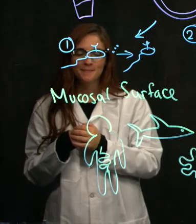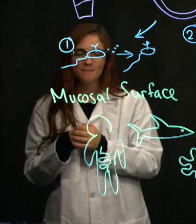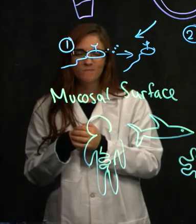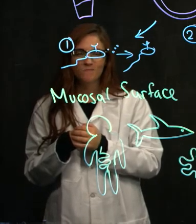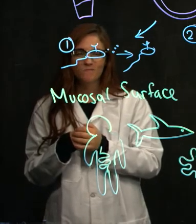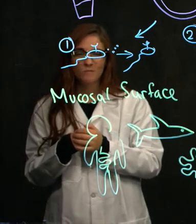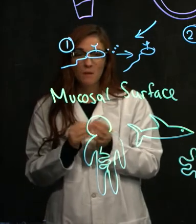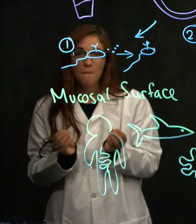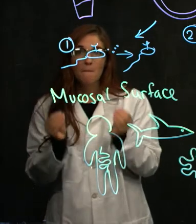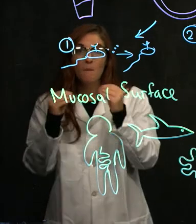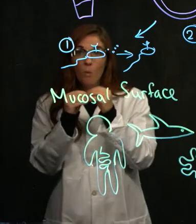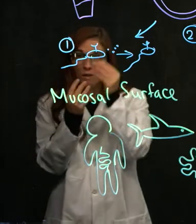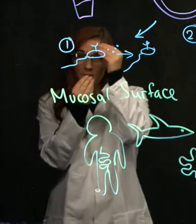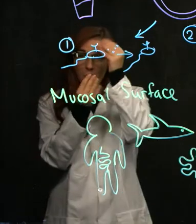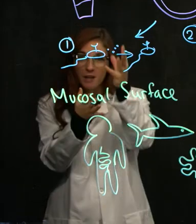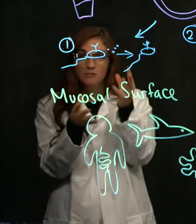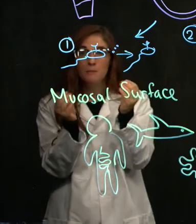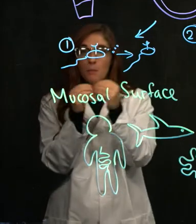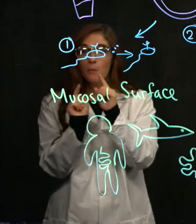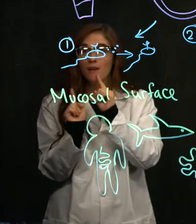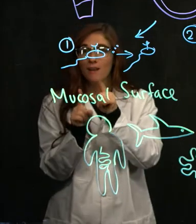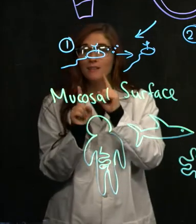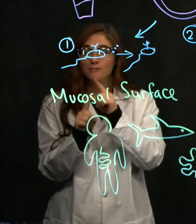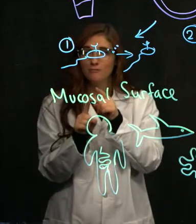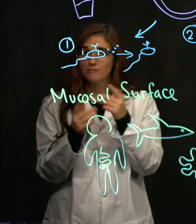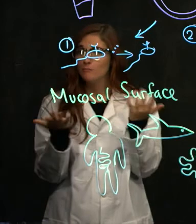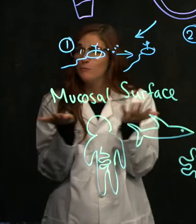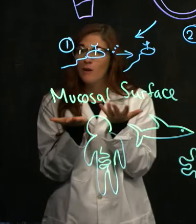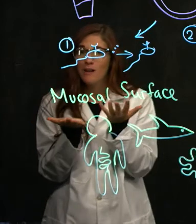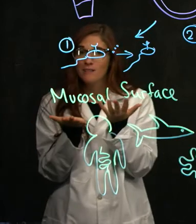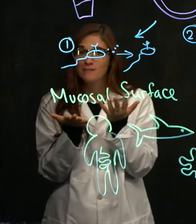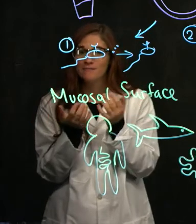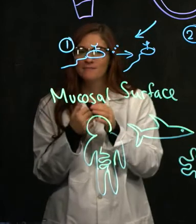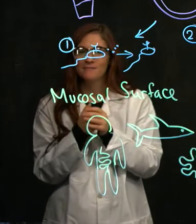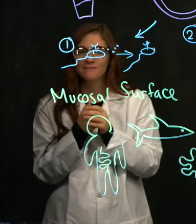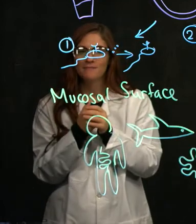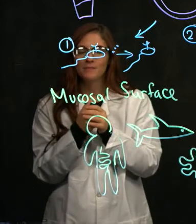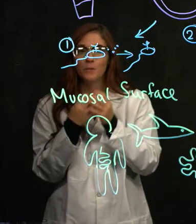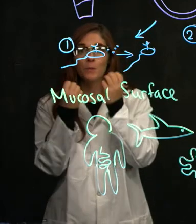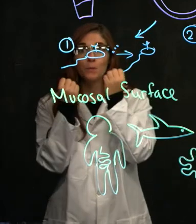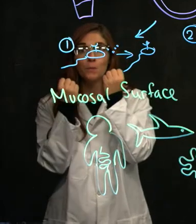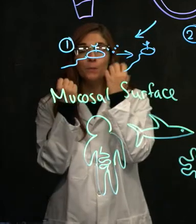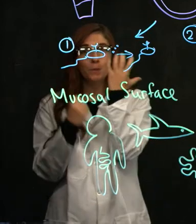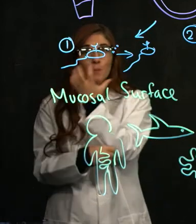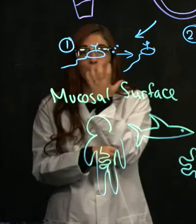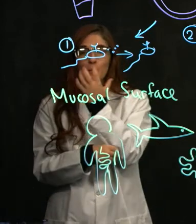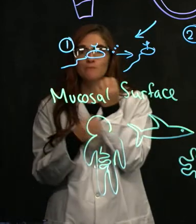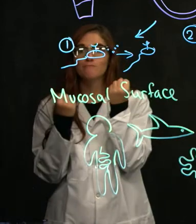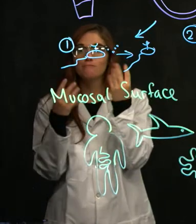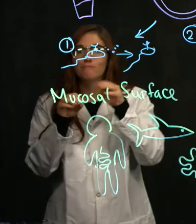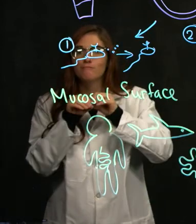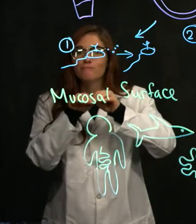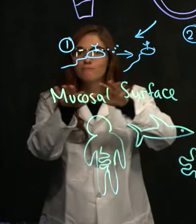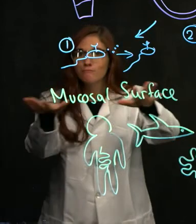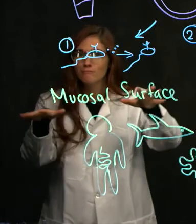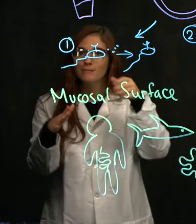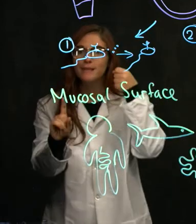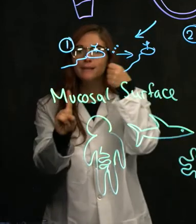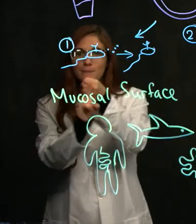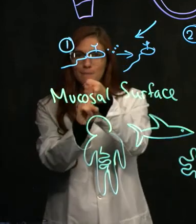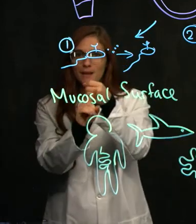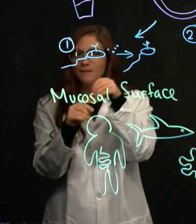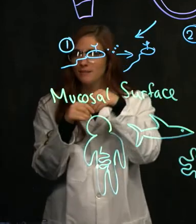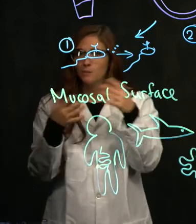And having more answers to this can have excellent widespread impacts in diagnostics,